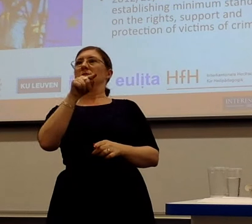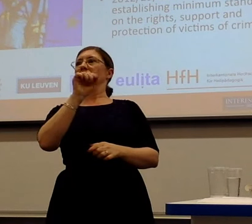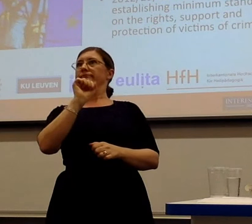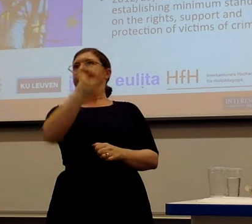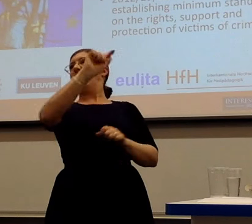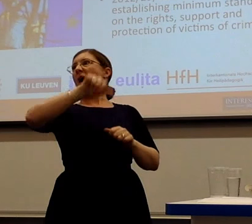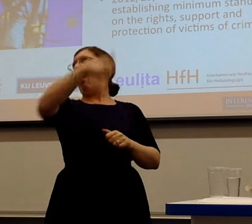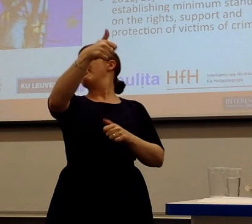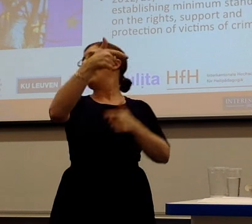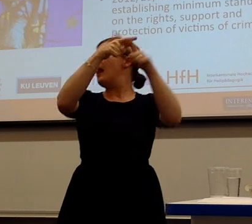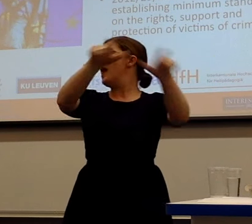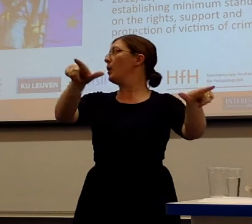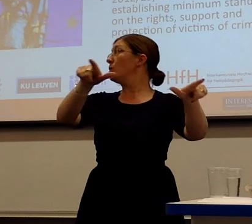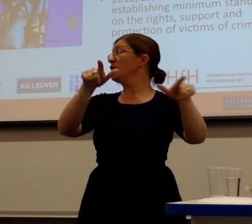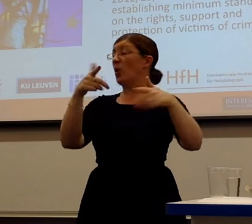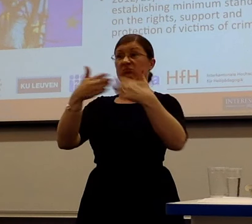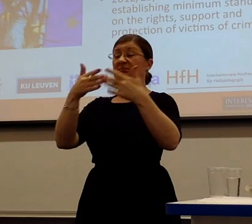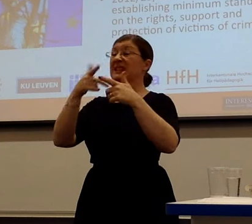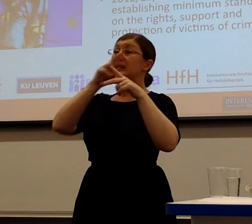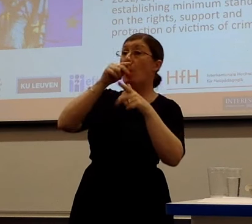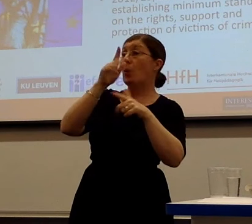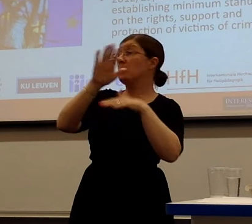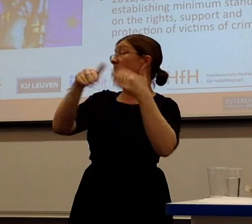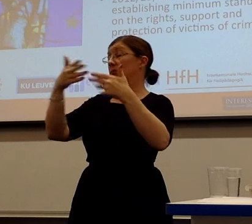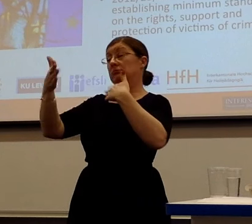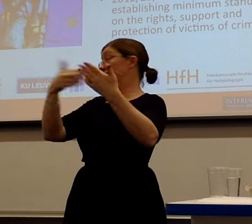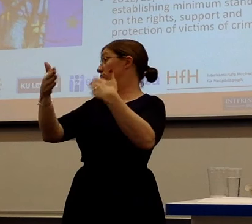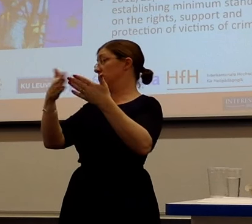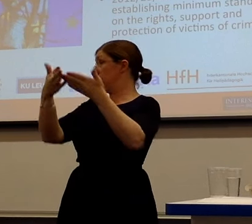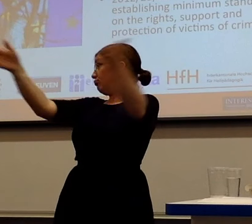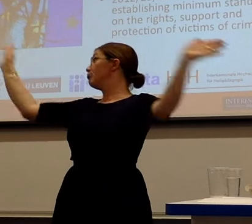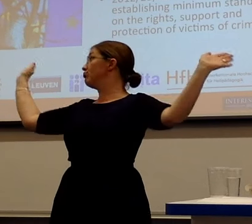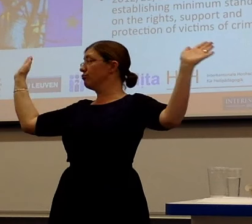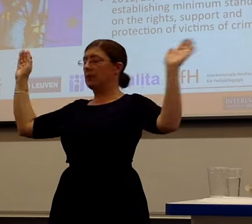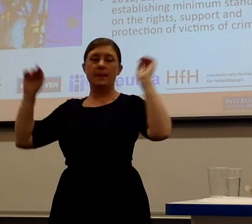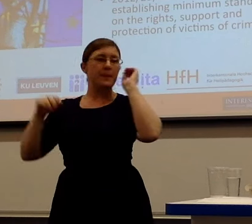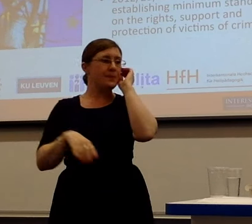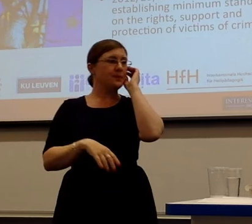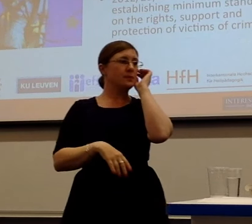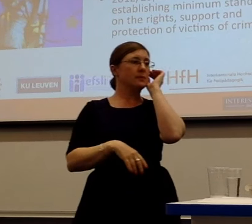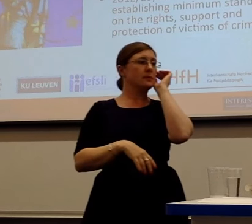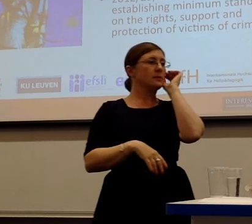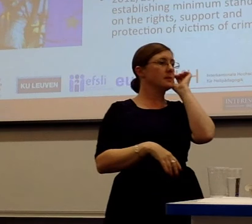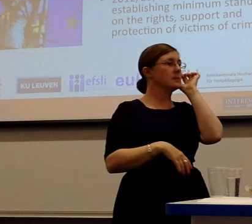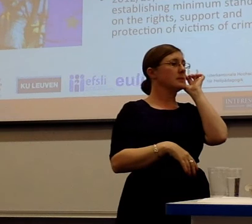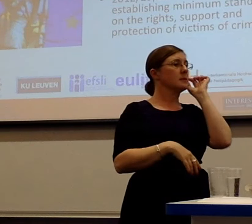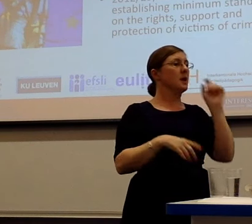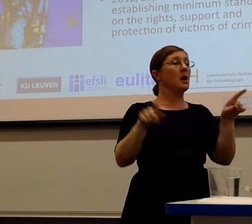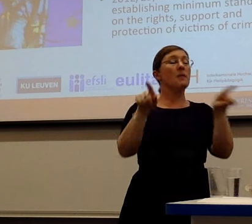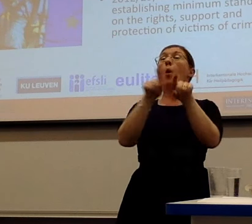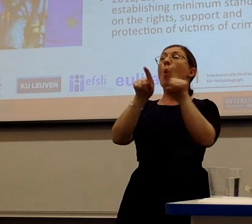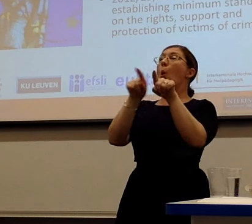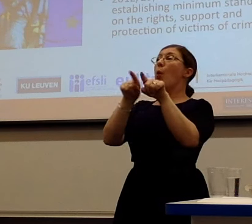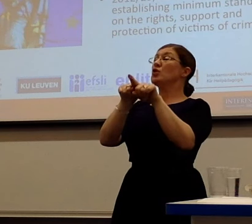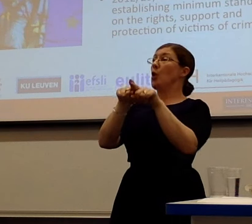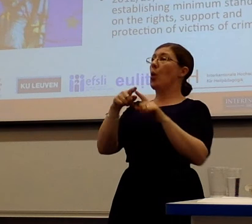So you don't have to use the language of that country, majority language. So whether it's spoken or sign language, people have a right to interpret access proceedings in